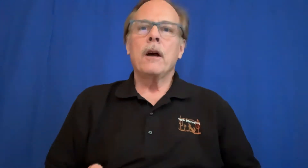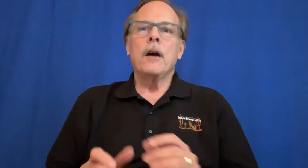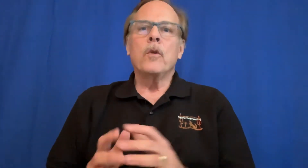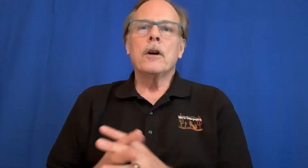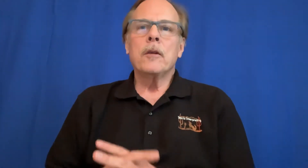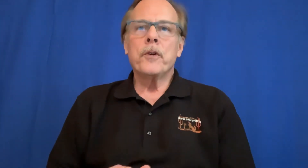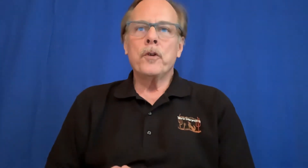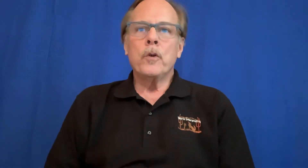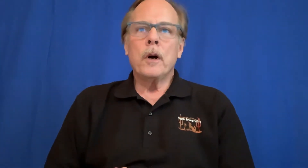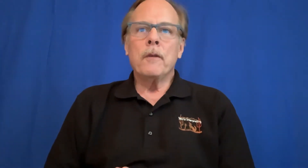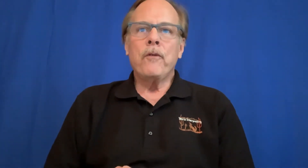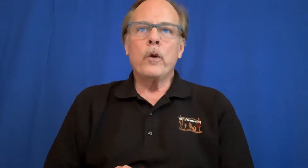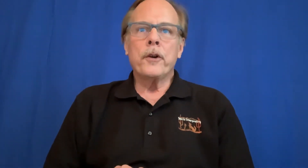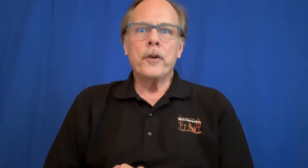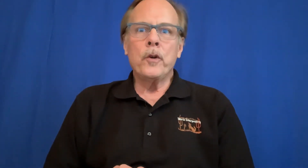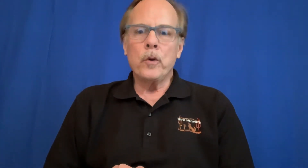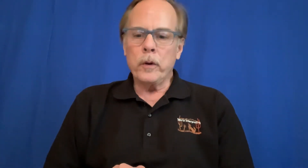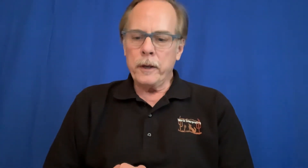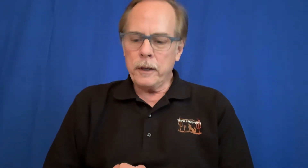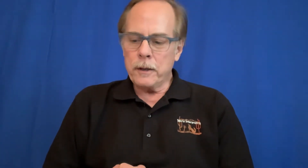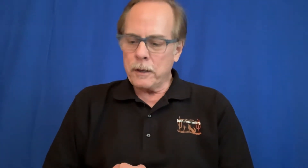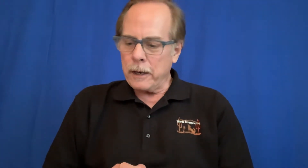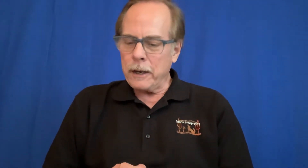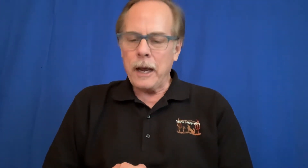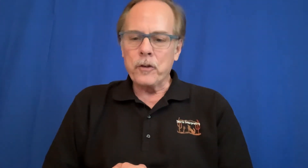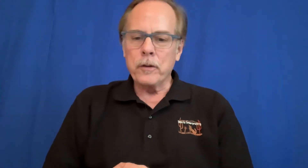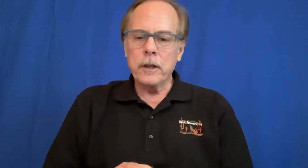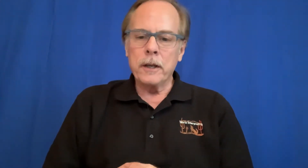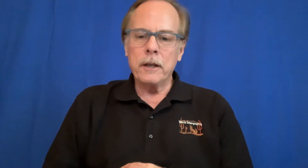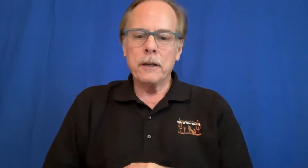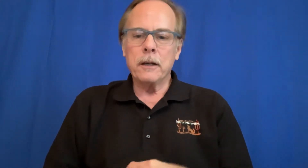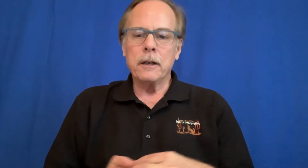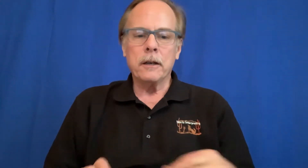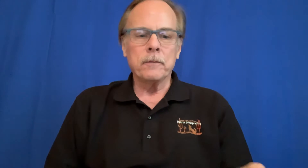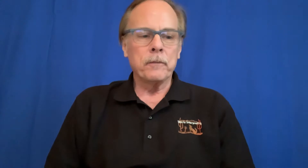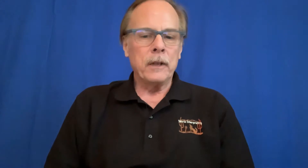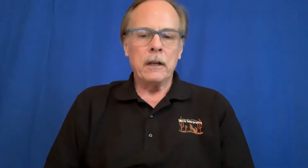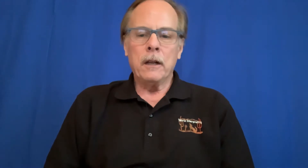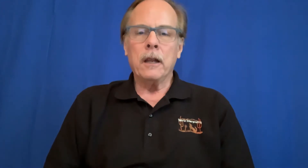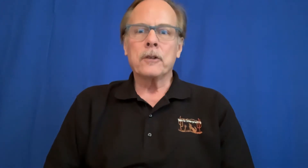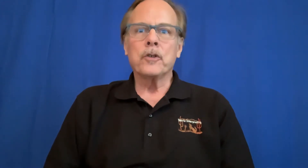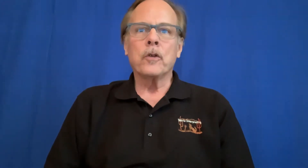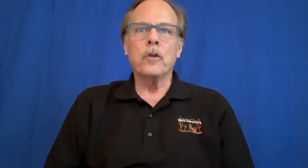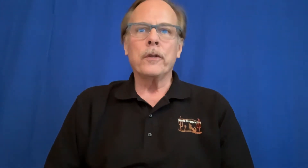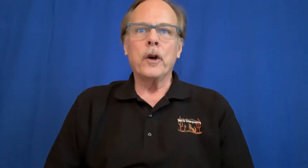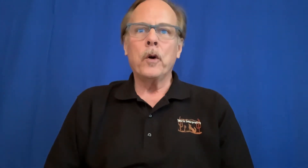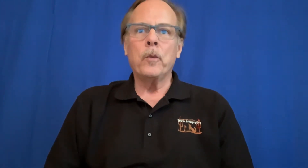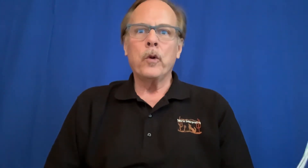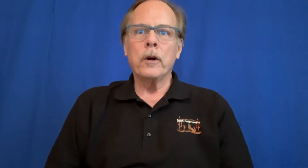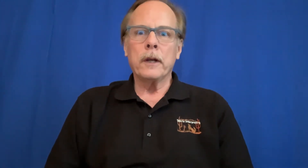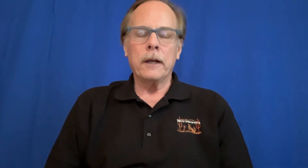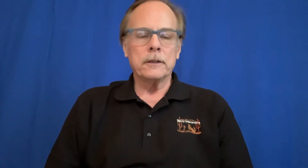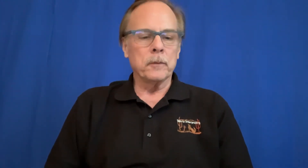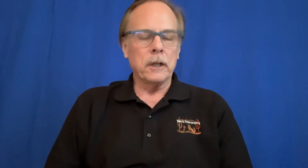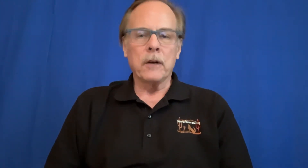Hi, welcome to 4.2 in Signing Naturally, lecture on the homework and some